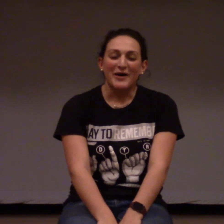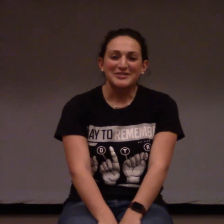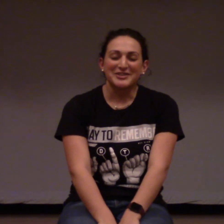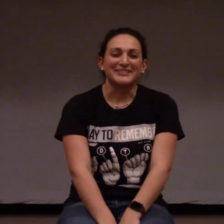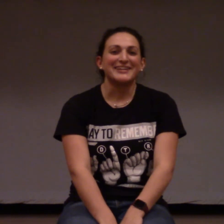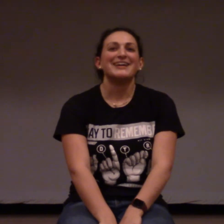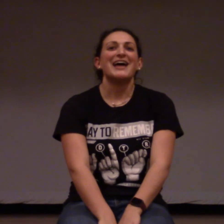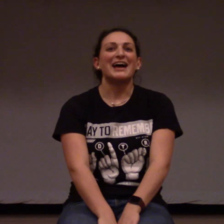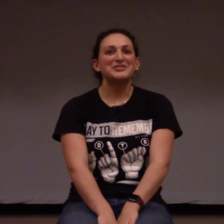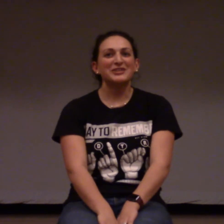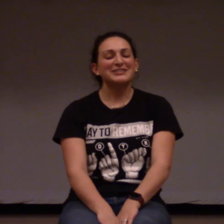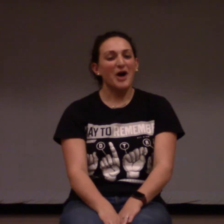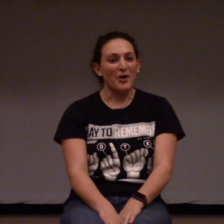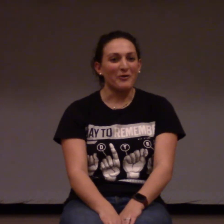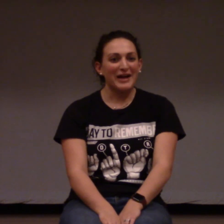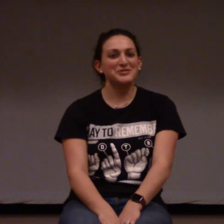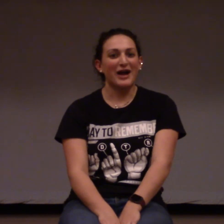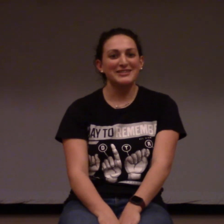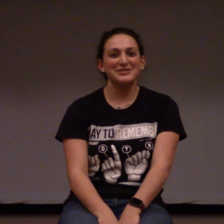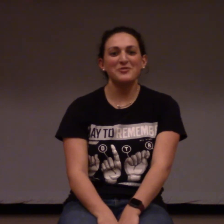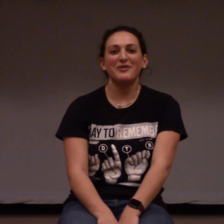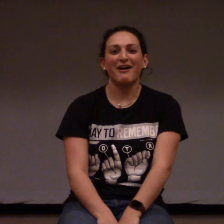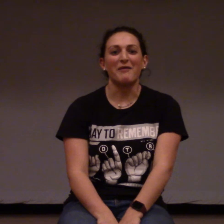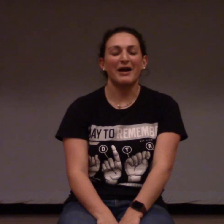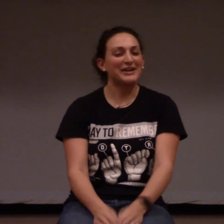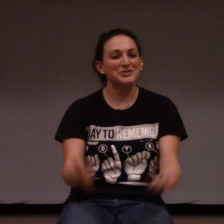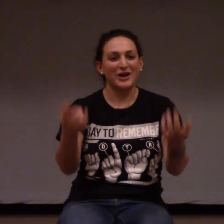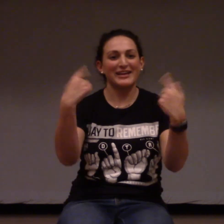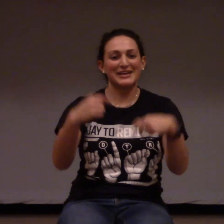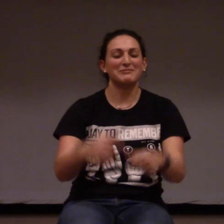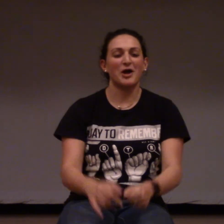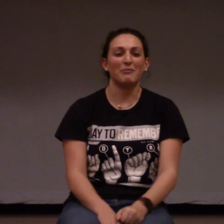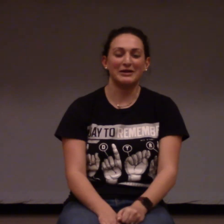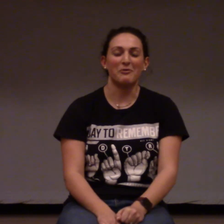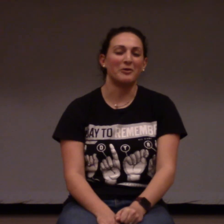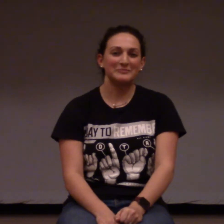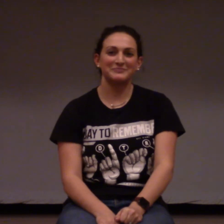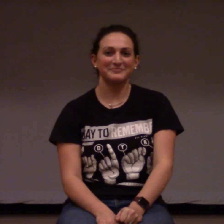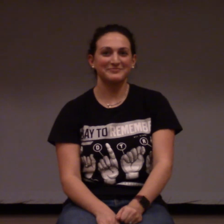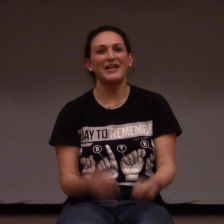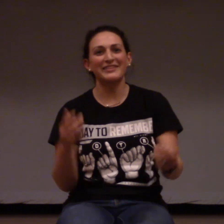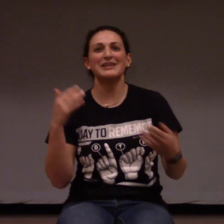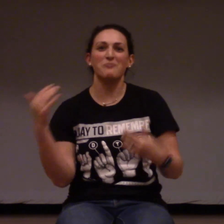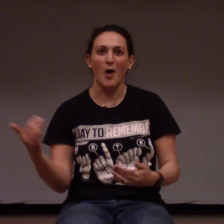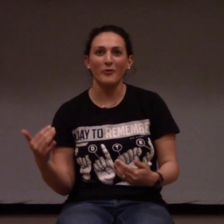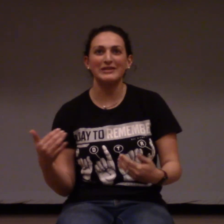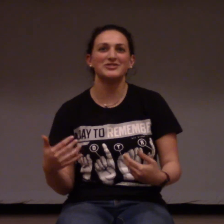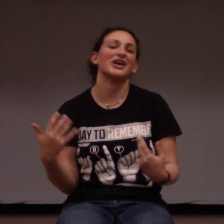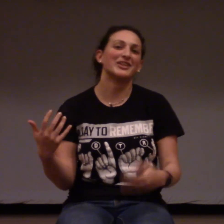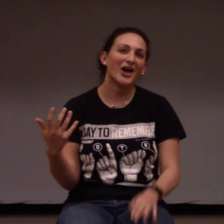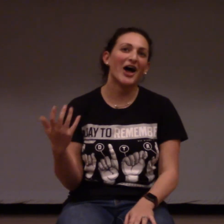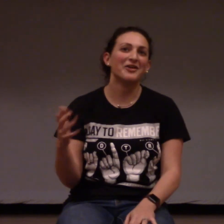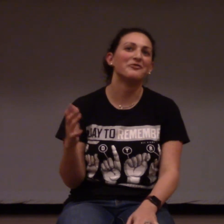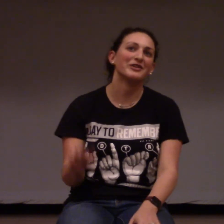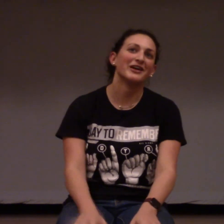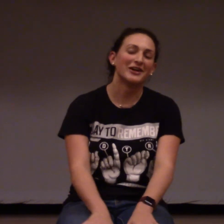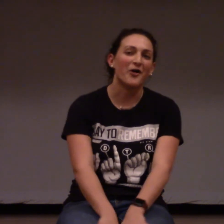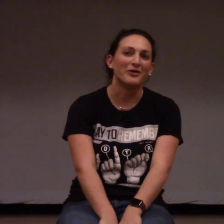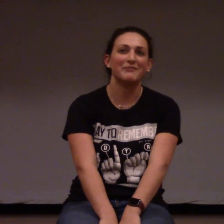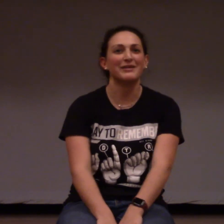question. Actually, no. I try to. I actually try to get him to come, but he won't. Not that he won't. He's just like, no, I don't feel like going. Yeah, but do